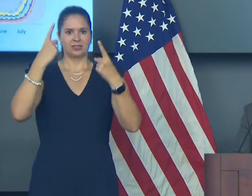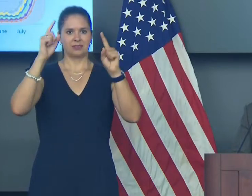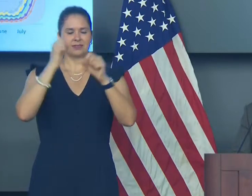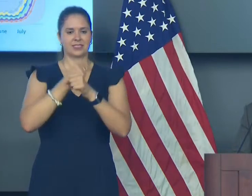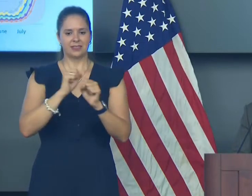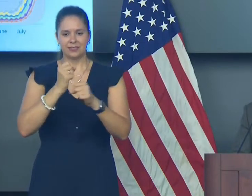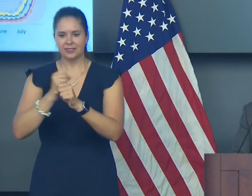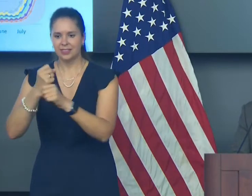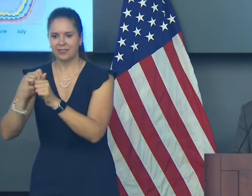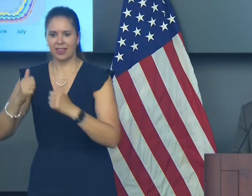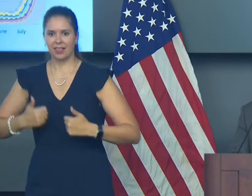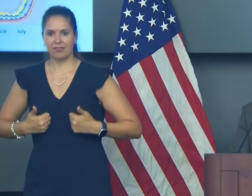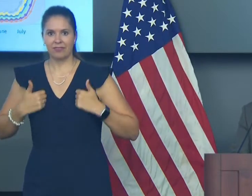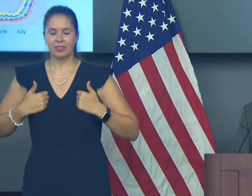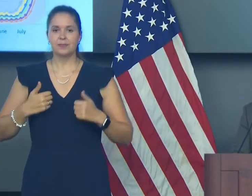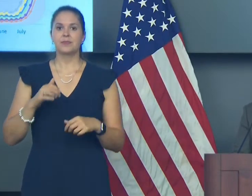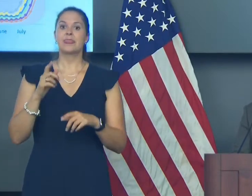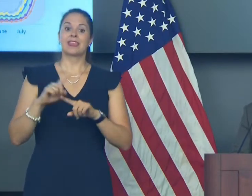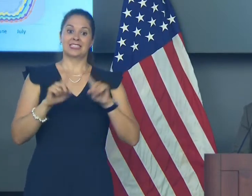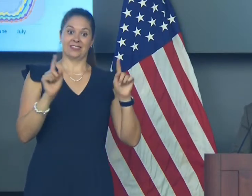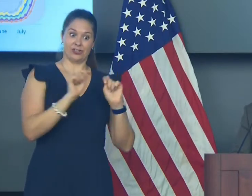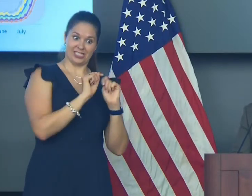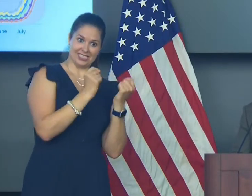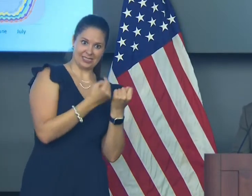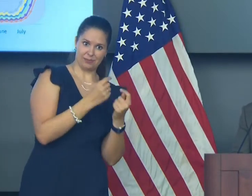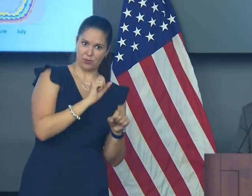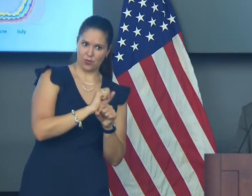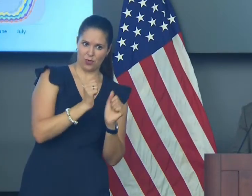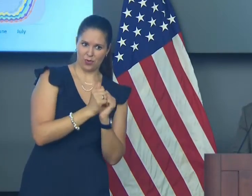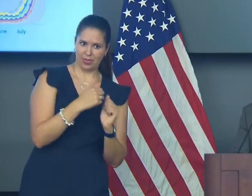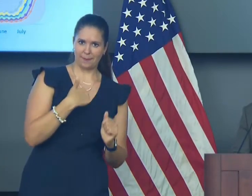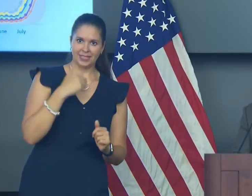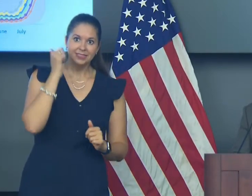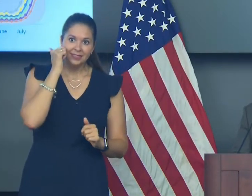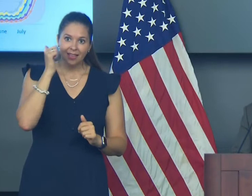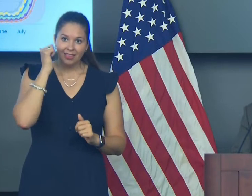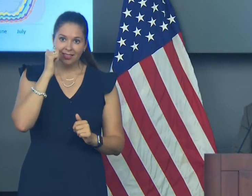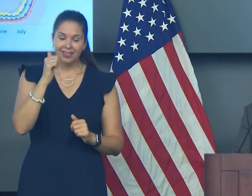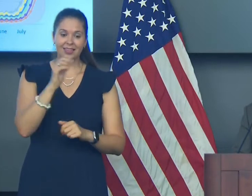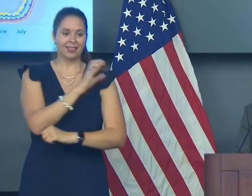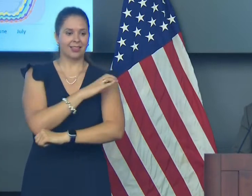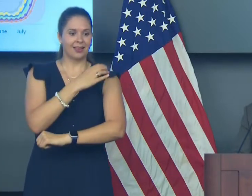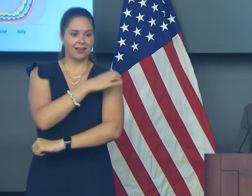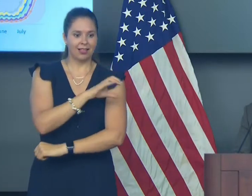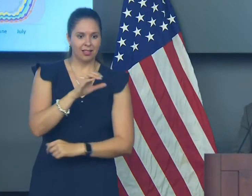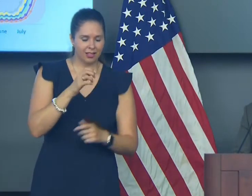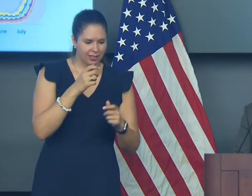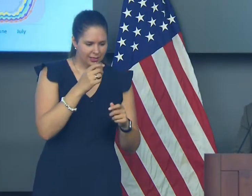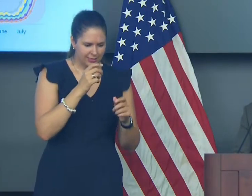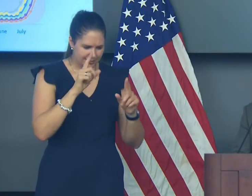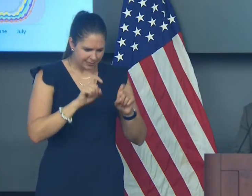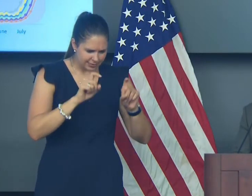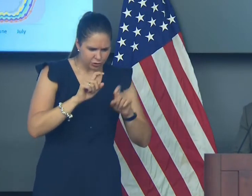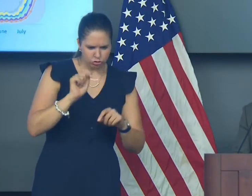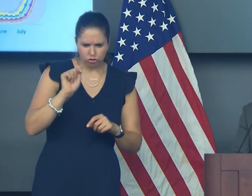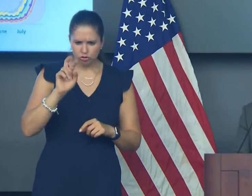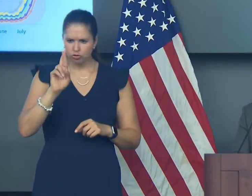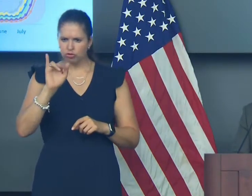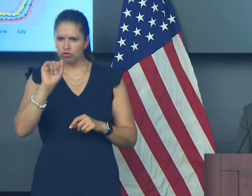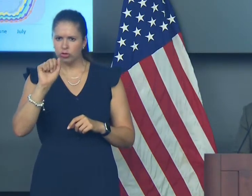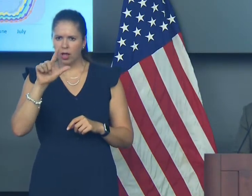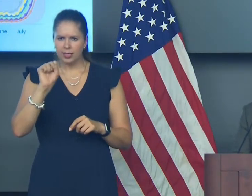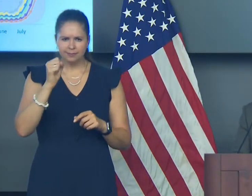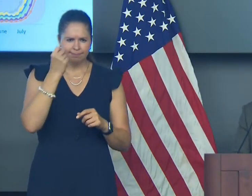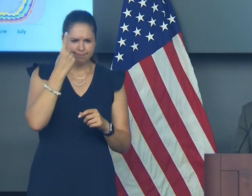My different team is working with me on a daily basis on clinical trials to understand the effectiveness